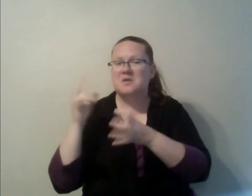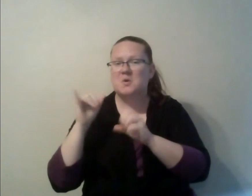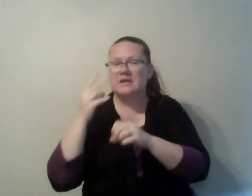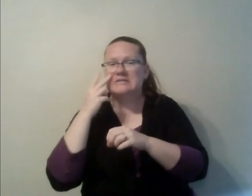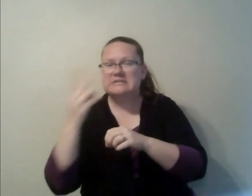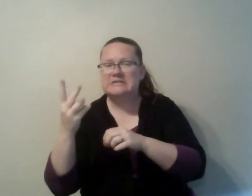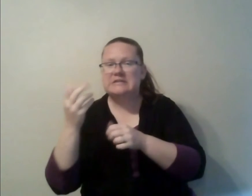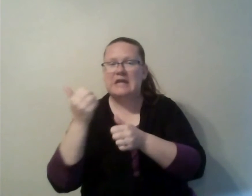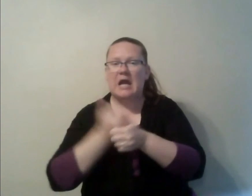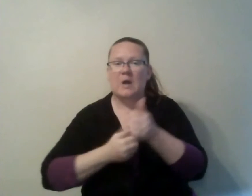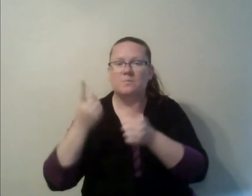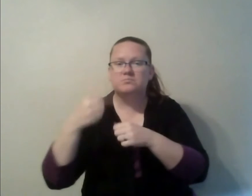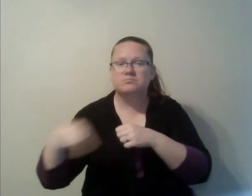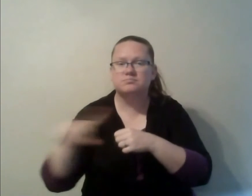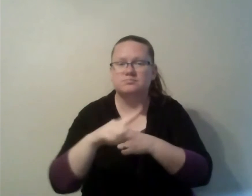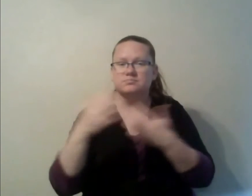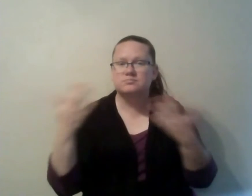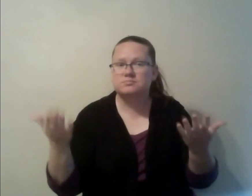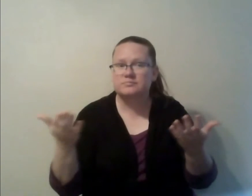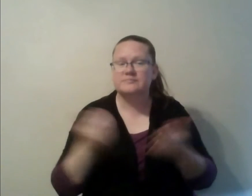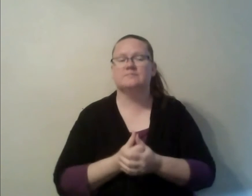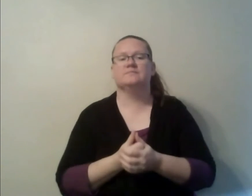confirmed cases? I